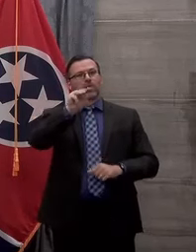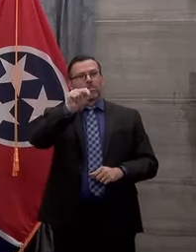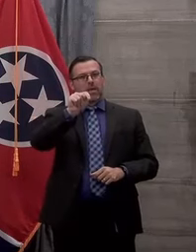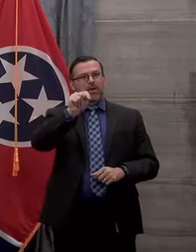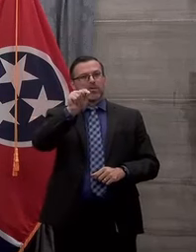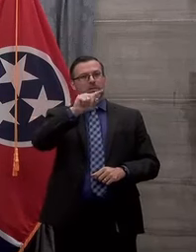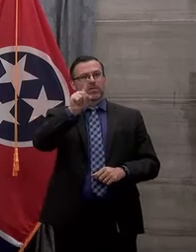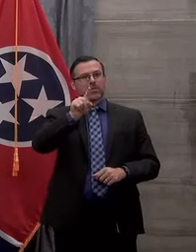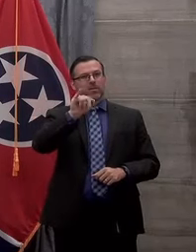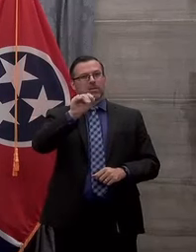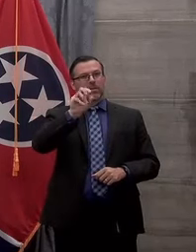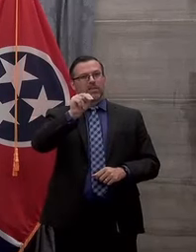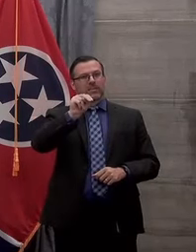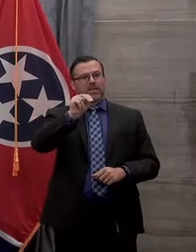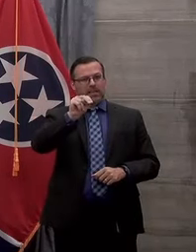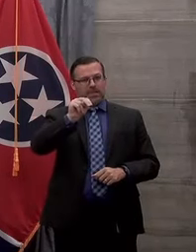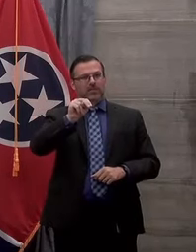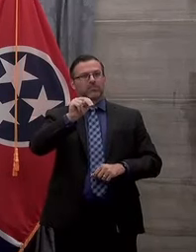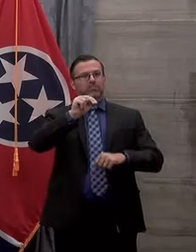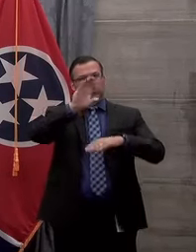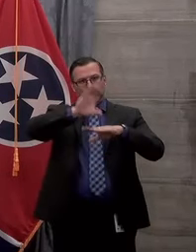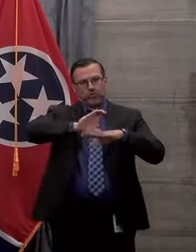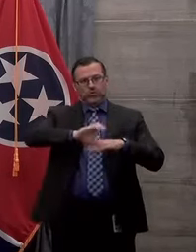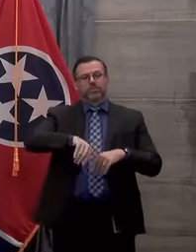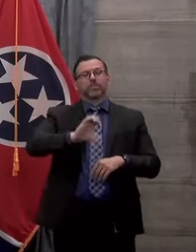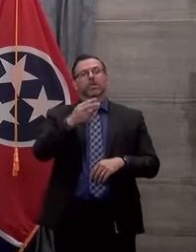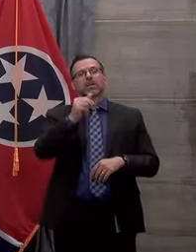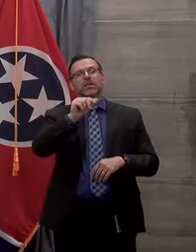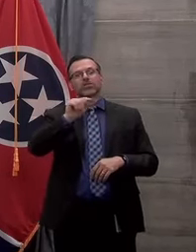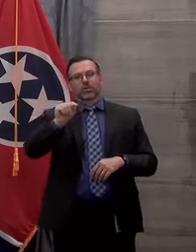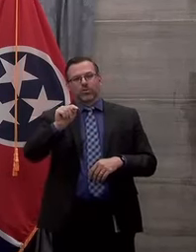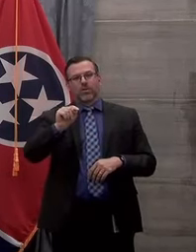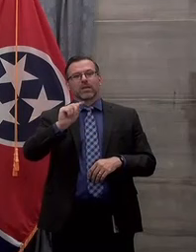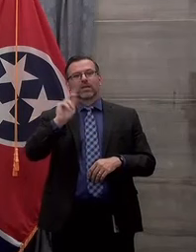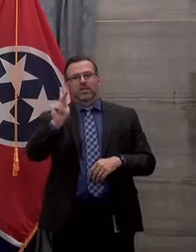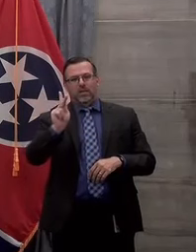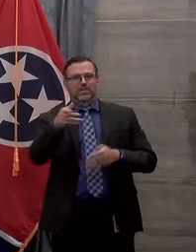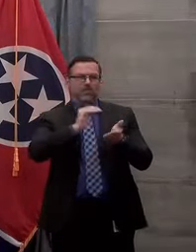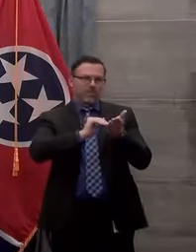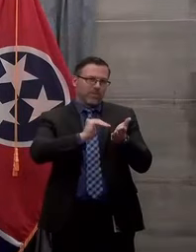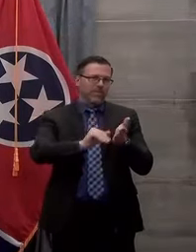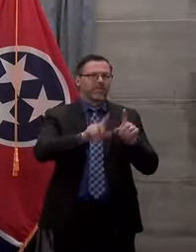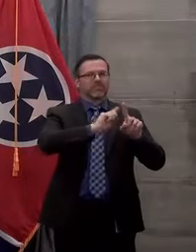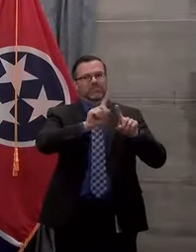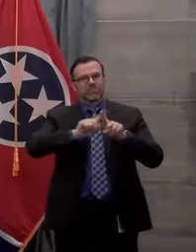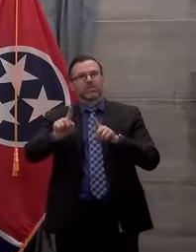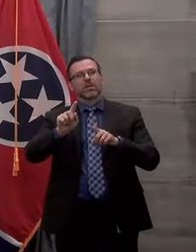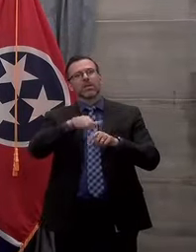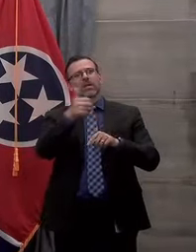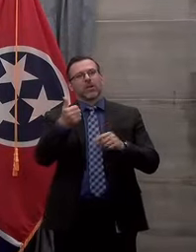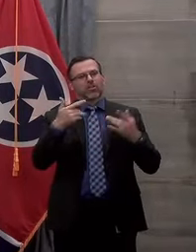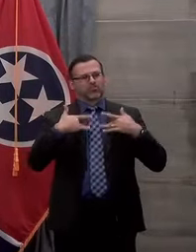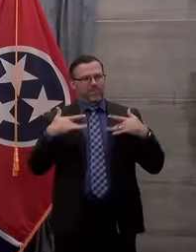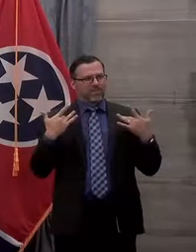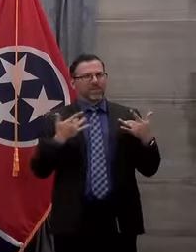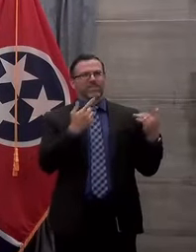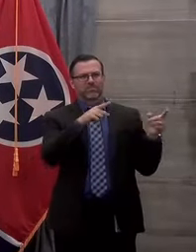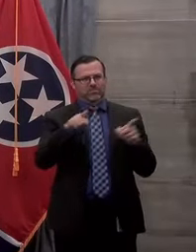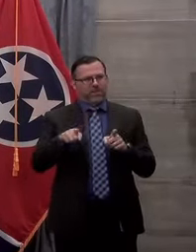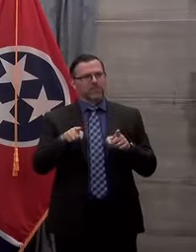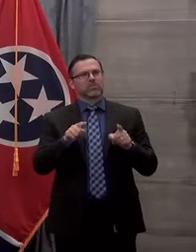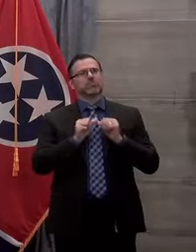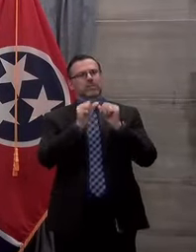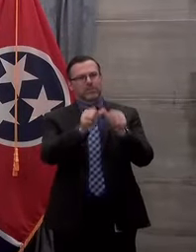provide testing at two of their campuses. In Chattanooga, Knoxville, Memphis, a number of similar events have been held and are continued